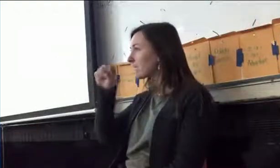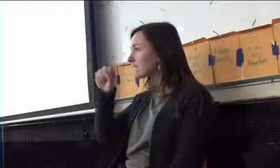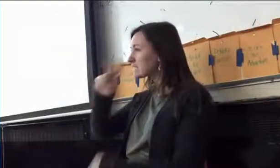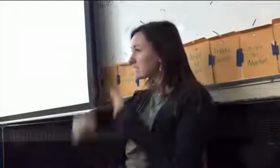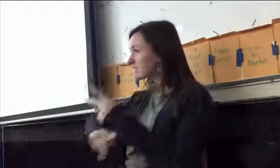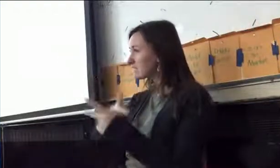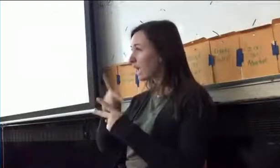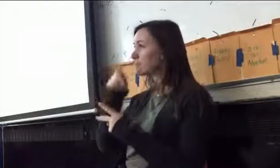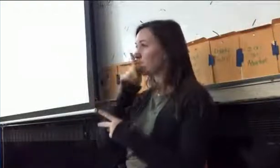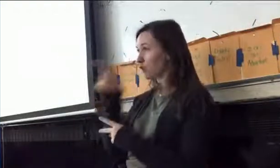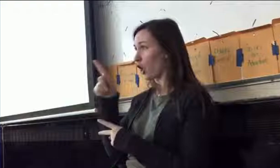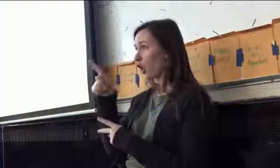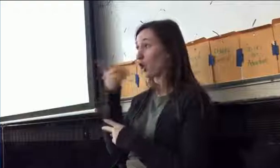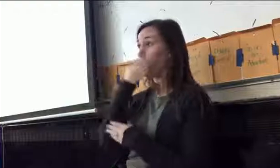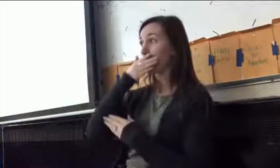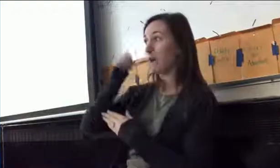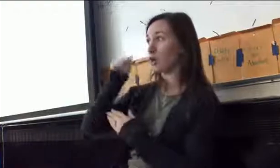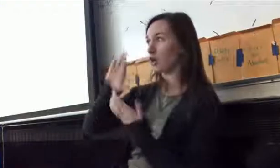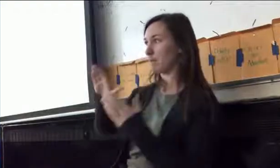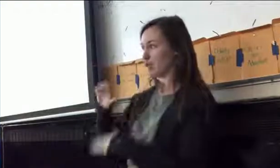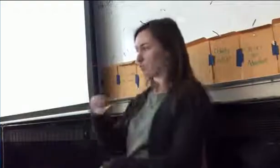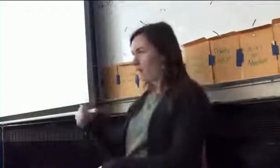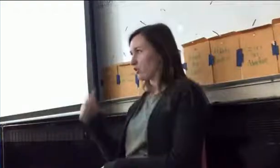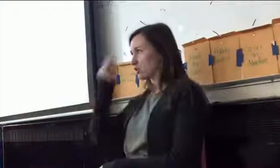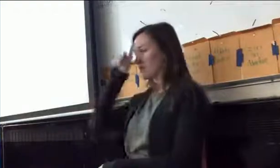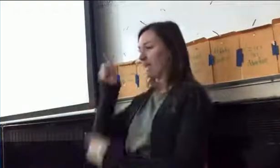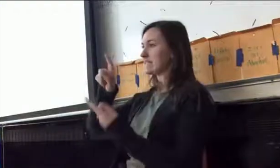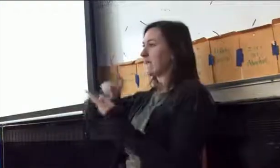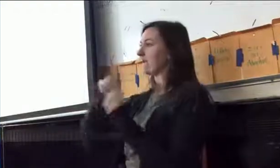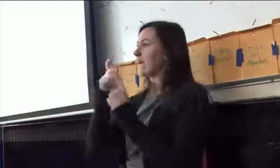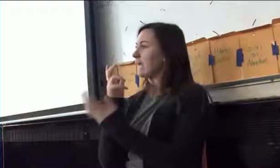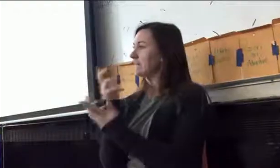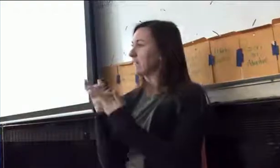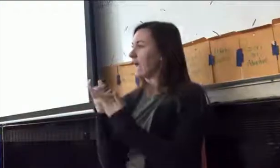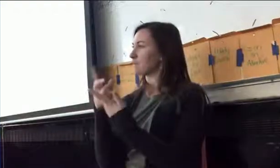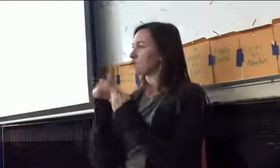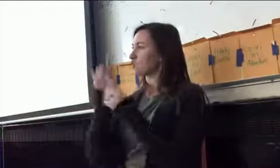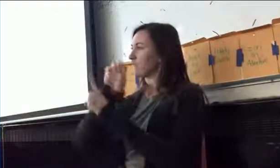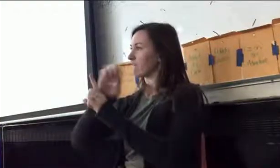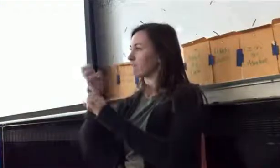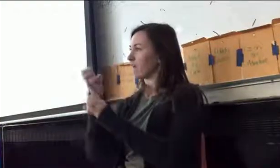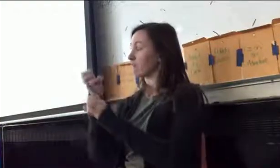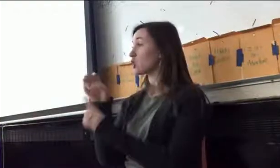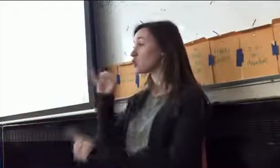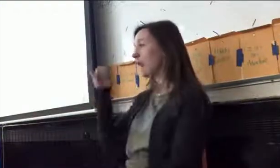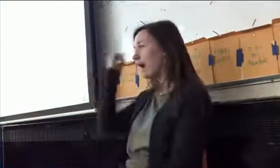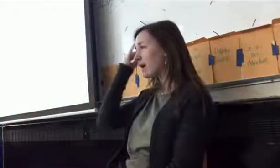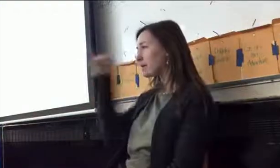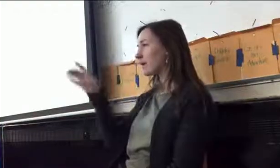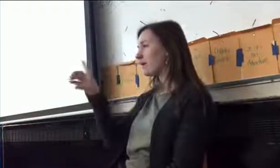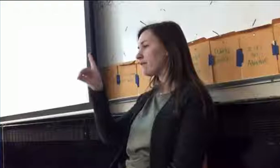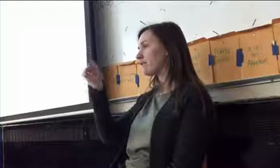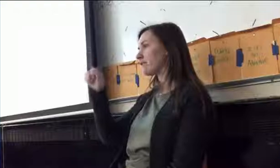to the environment. Now what happens is people take this idea of Darwinism, evolution,